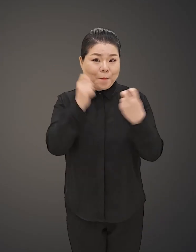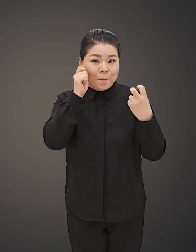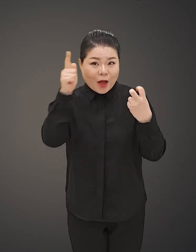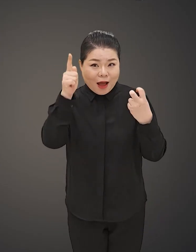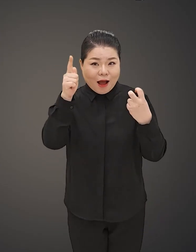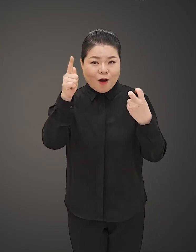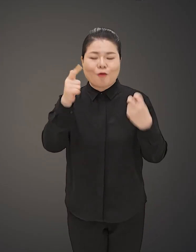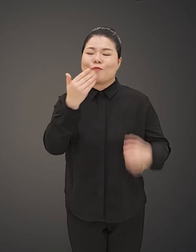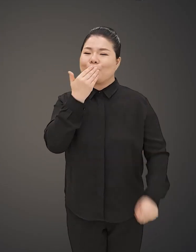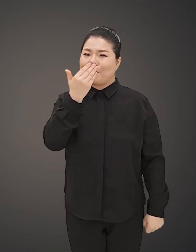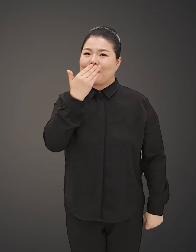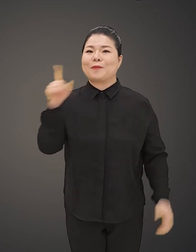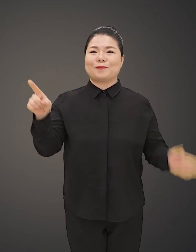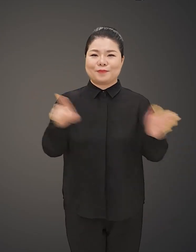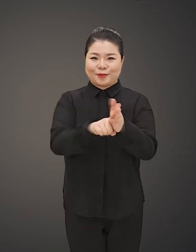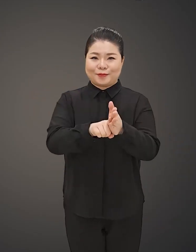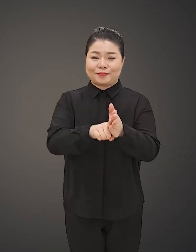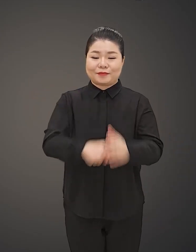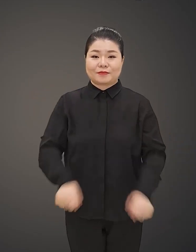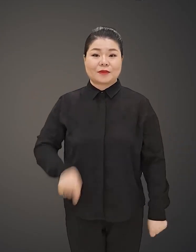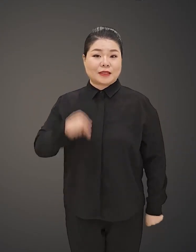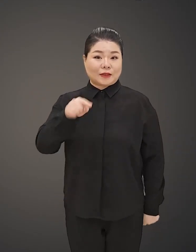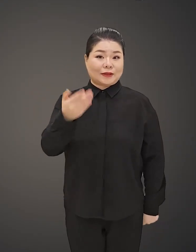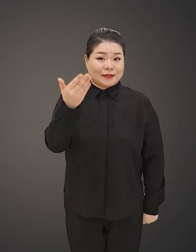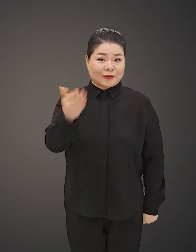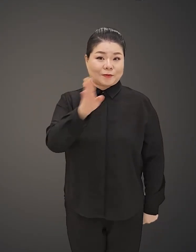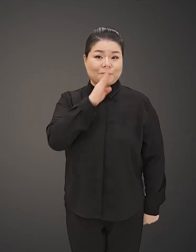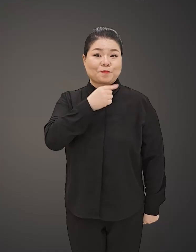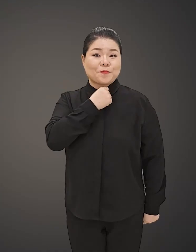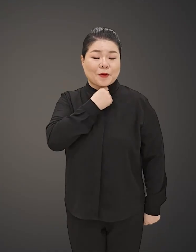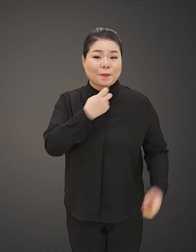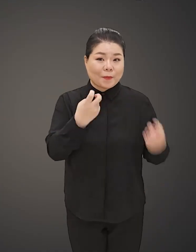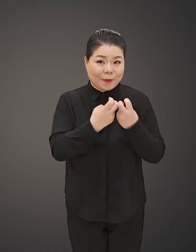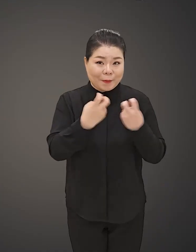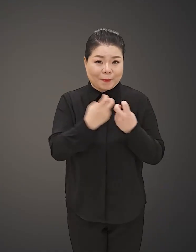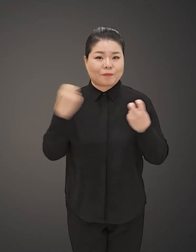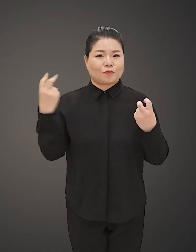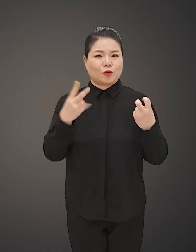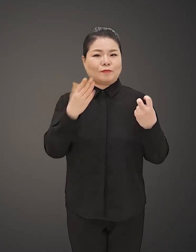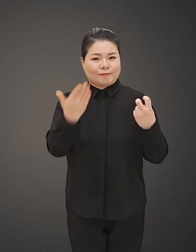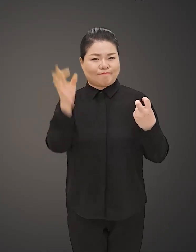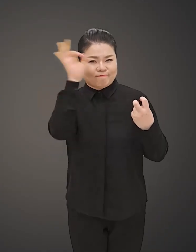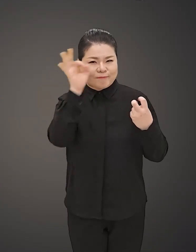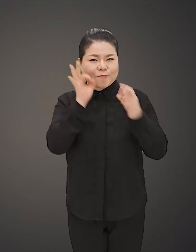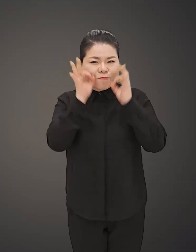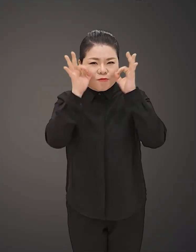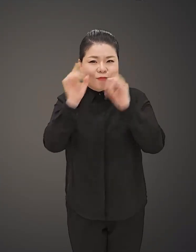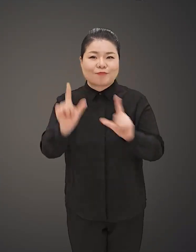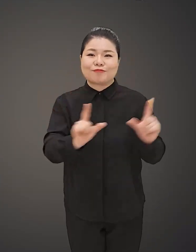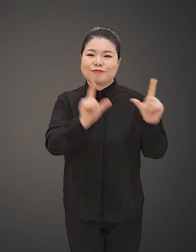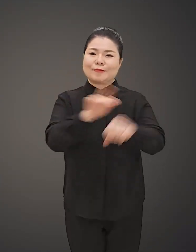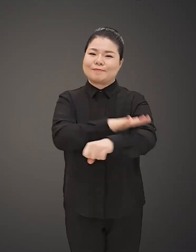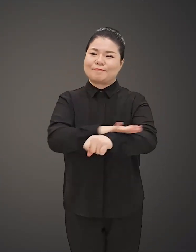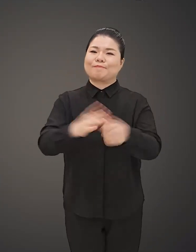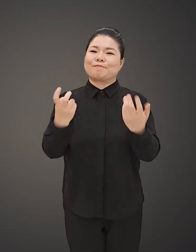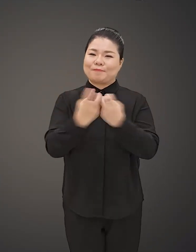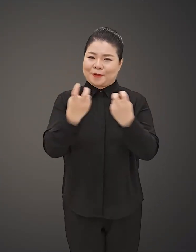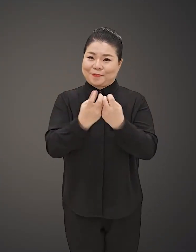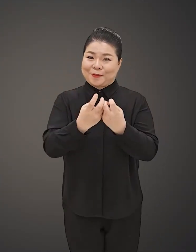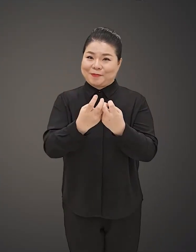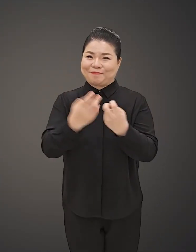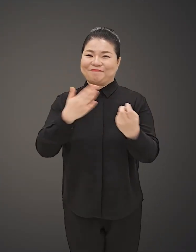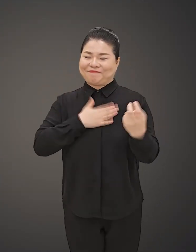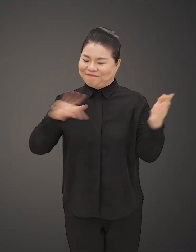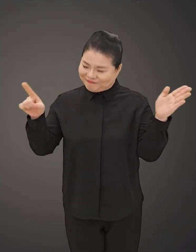that everyone can master. It's something I believe you want to master. I believe there's something in